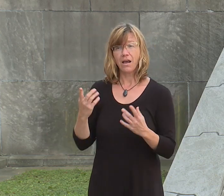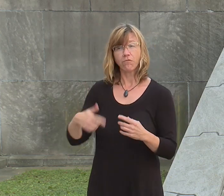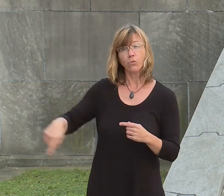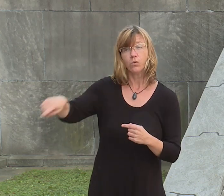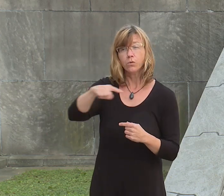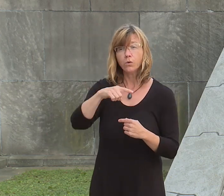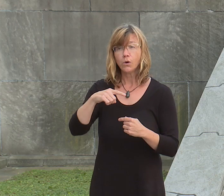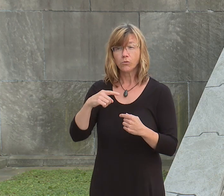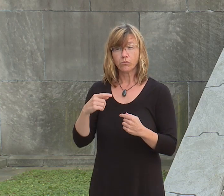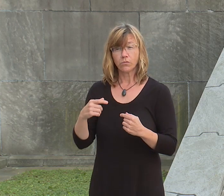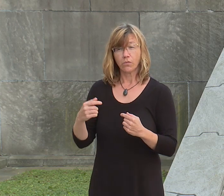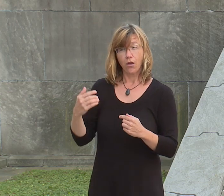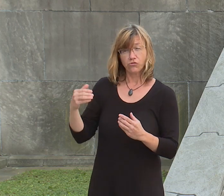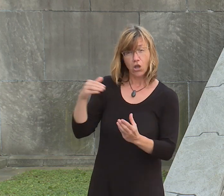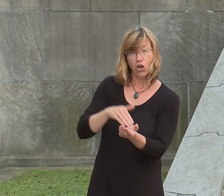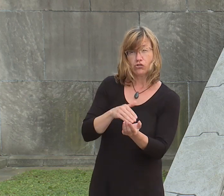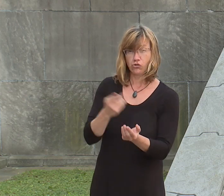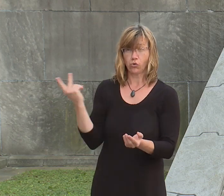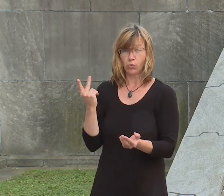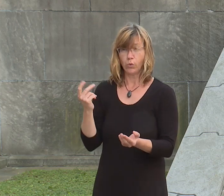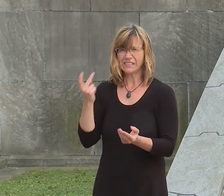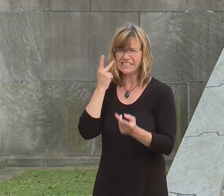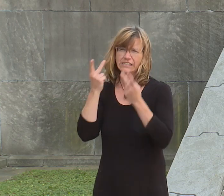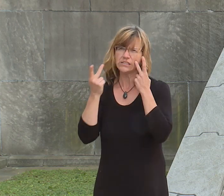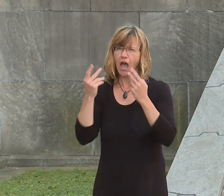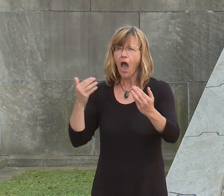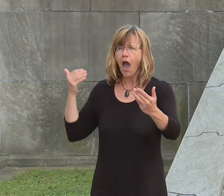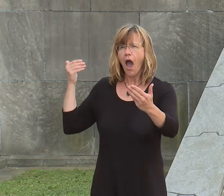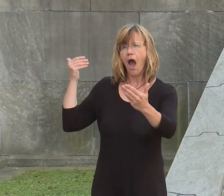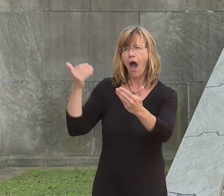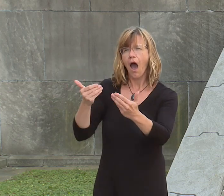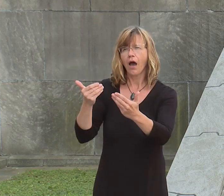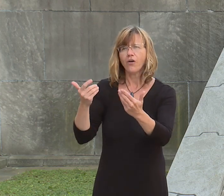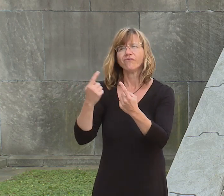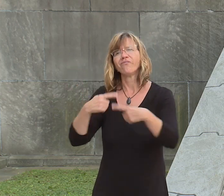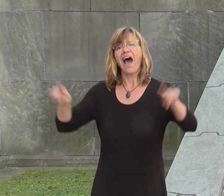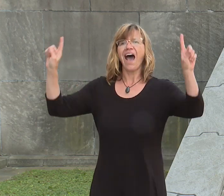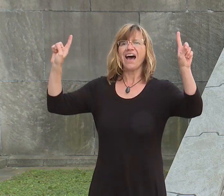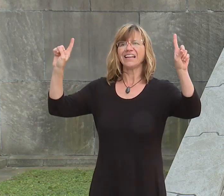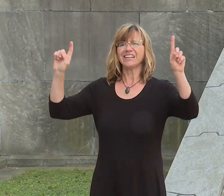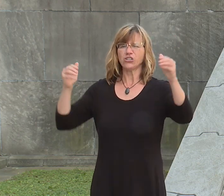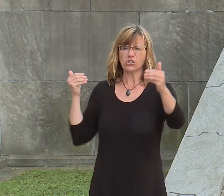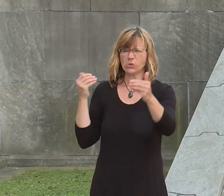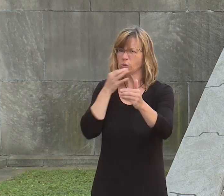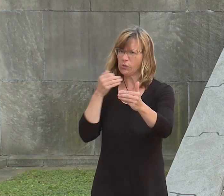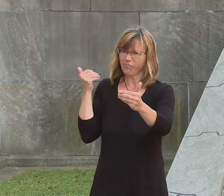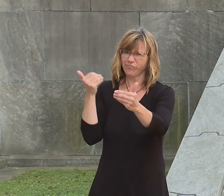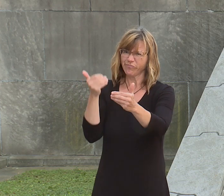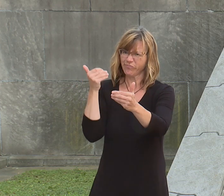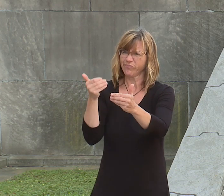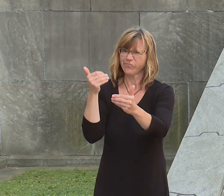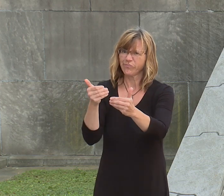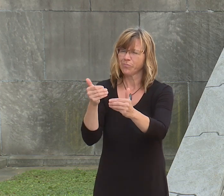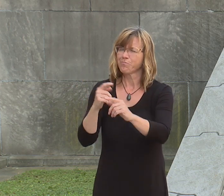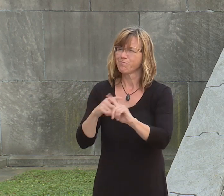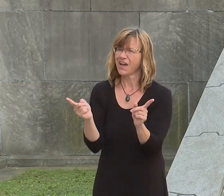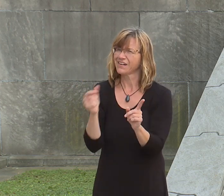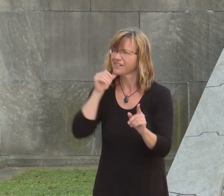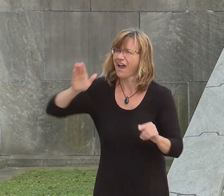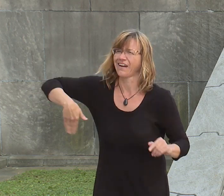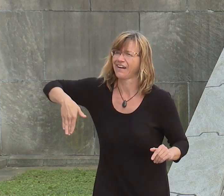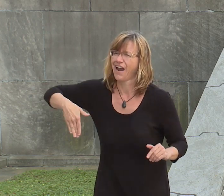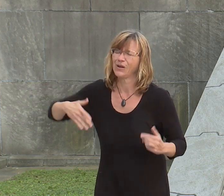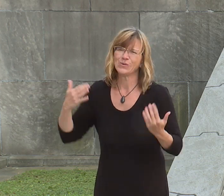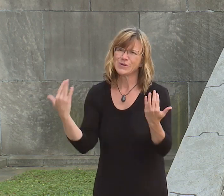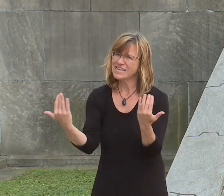the finish line near, but now is not the time to let up. We must kick our efforts into another gear